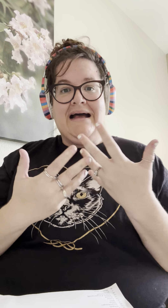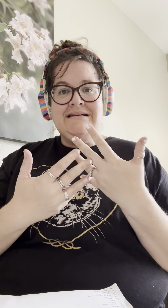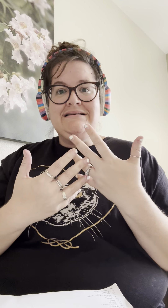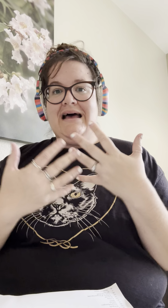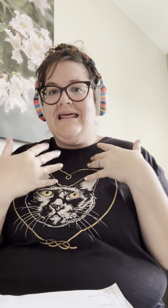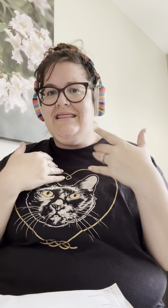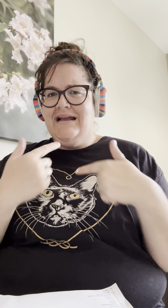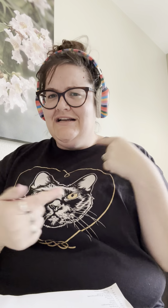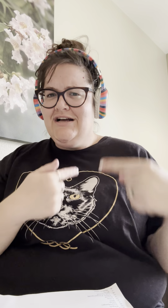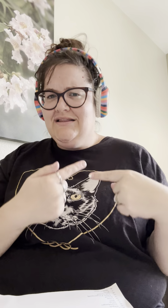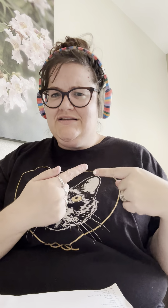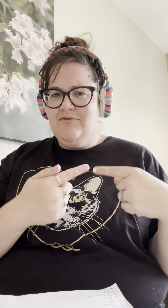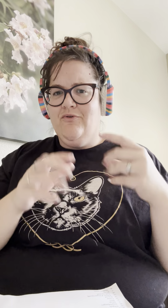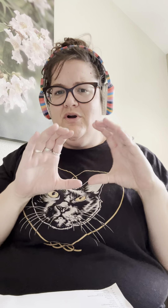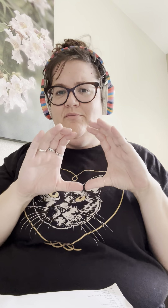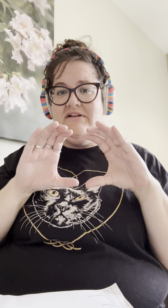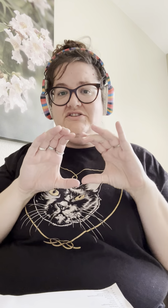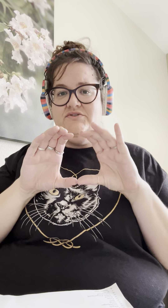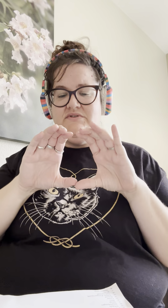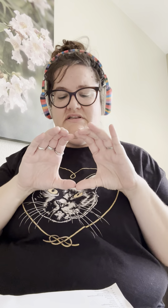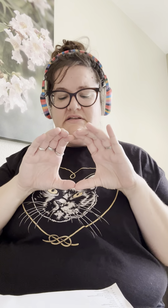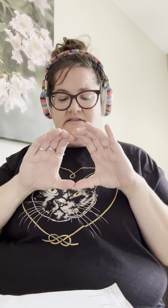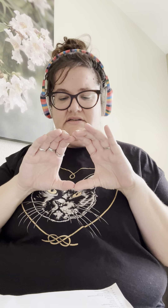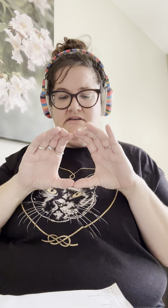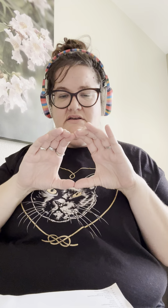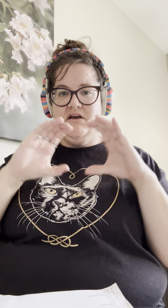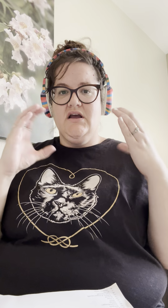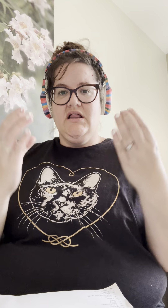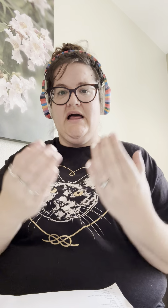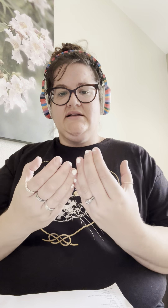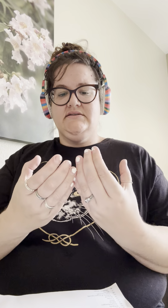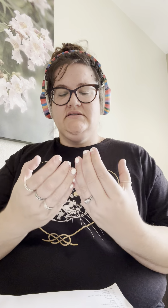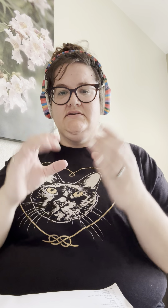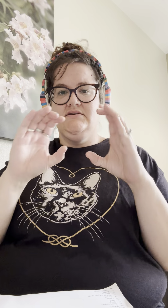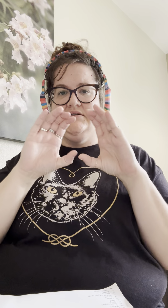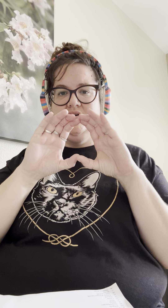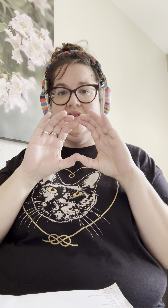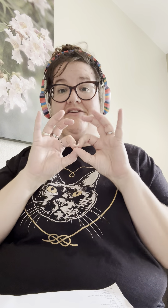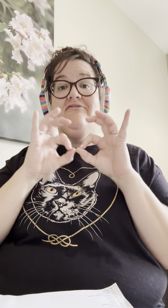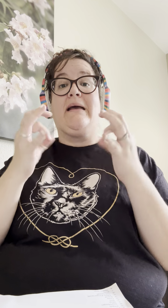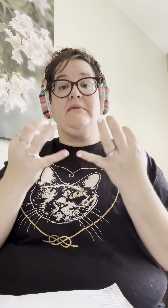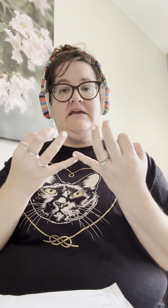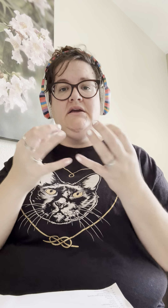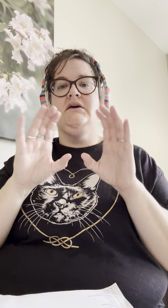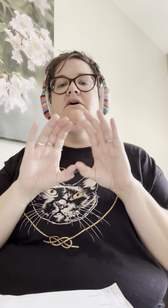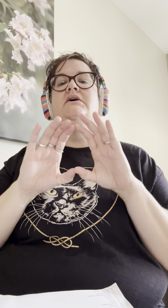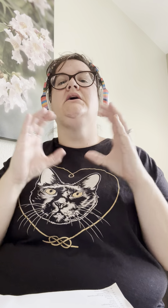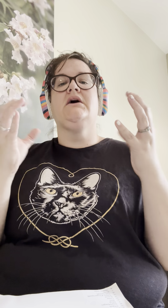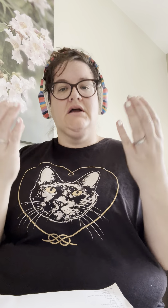Class, I think I taught this before, but it's 2 C's. Class, like family,